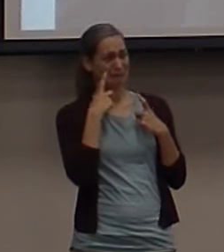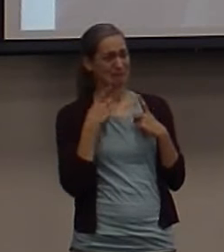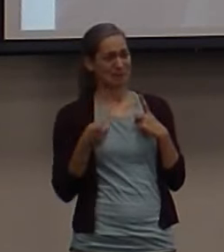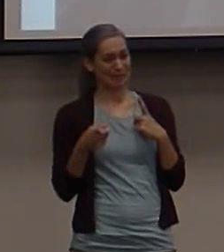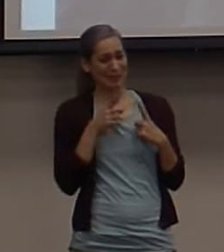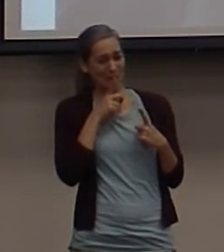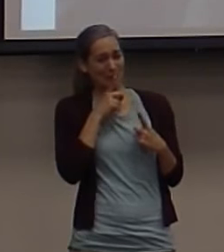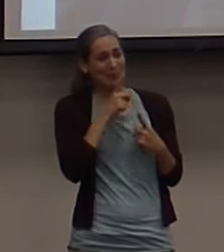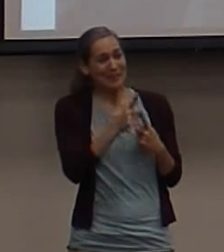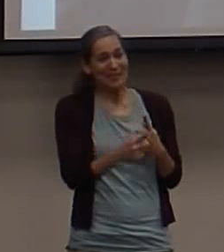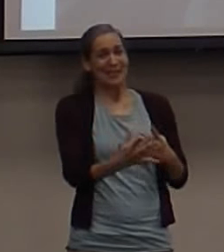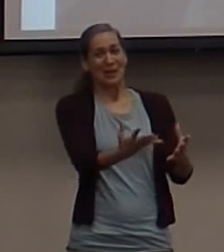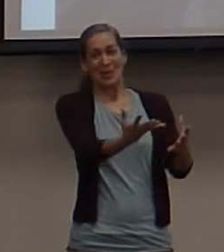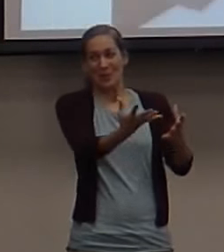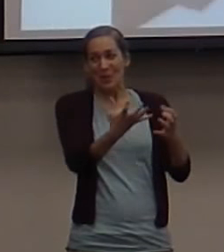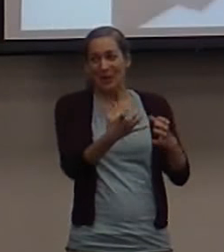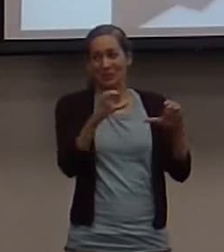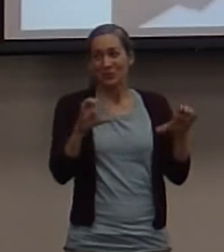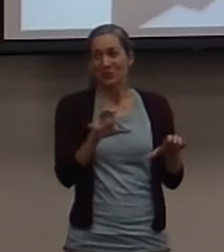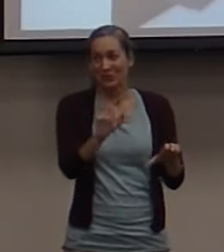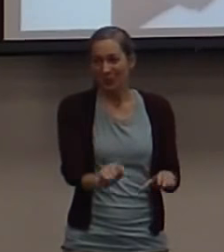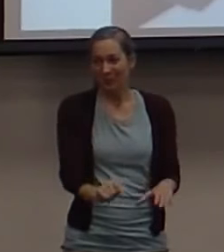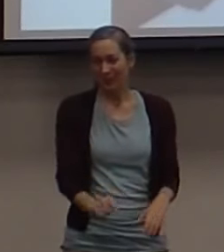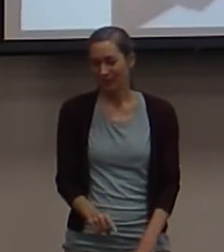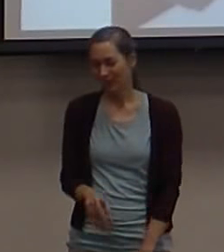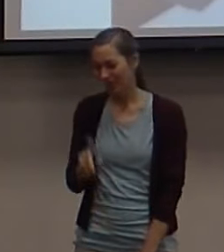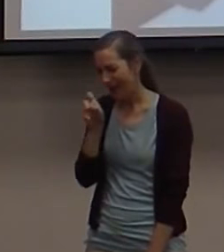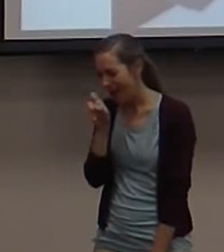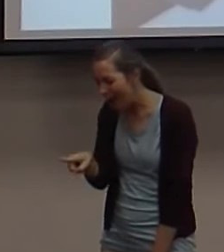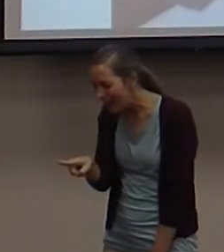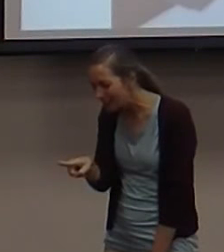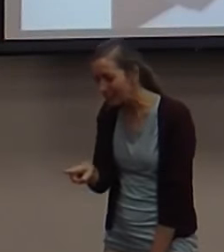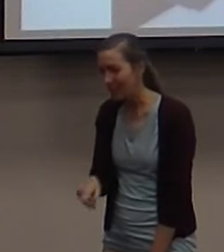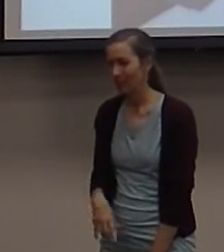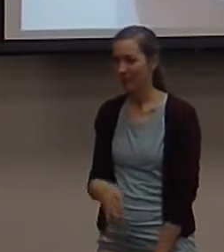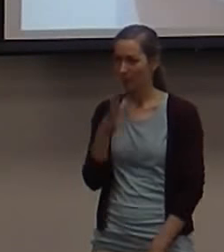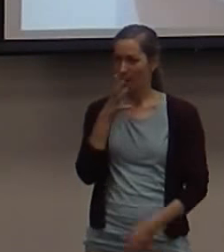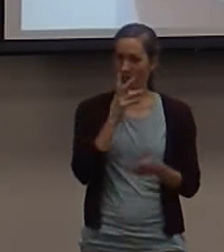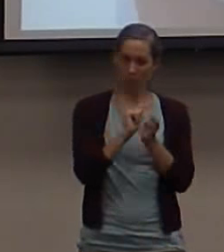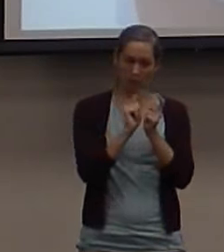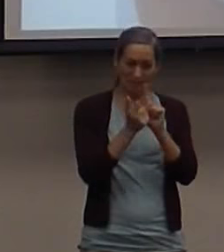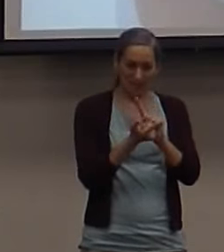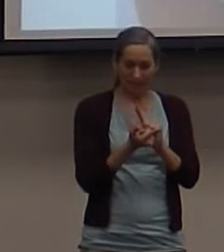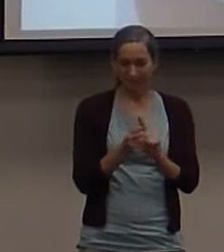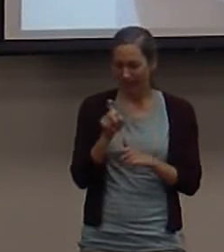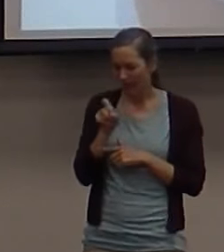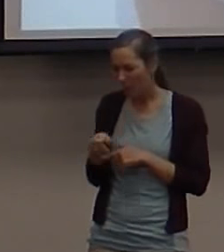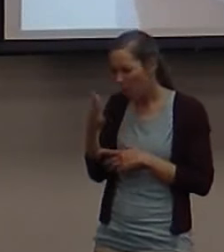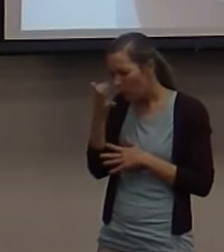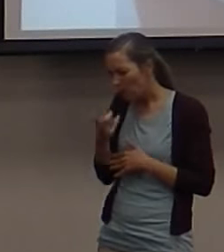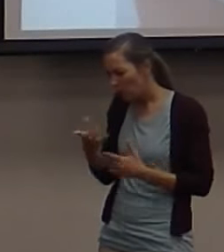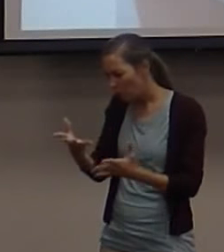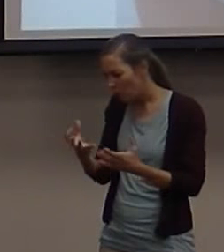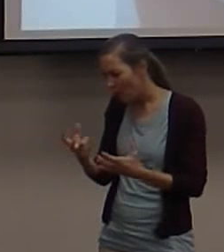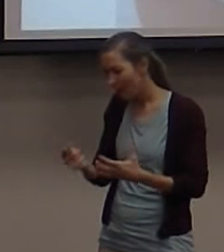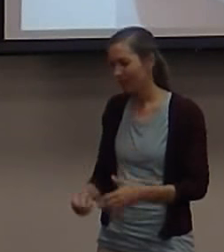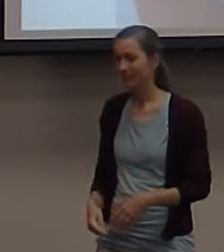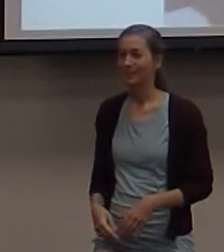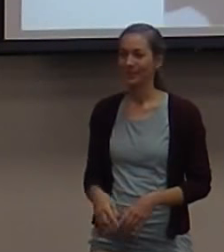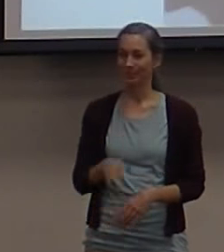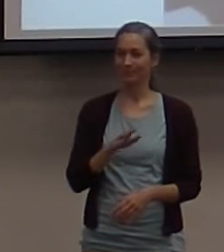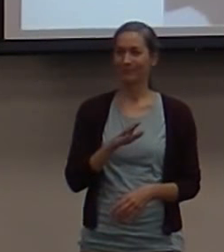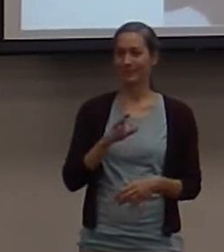He really wants to do this. So I asked him, and she had to translate, why do you want this? And it was the same story that